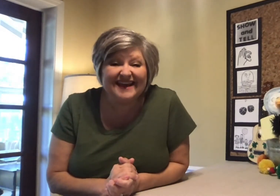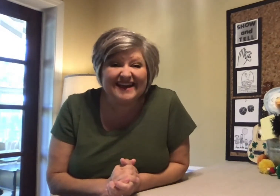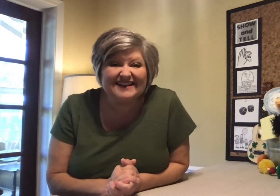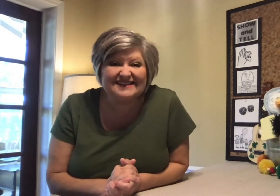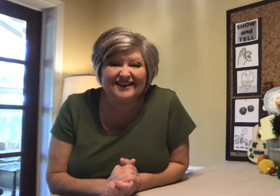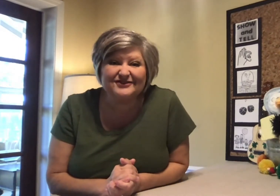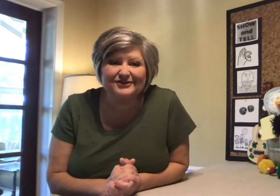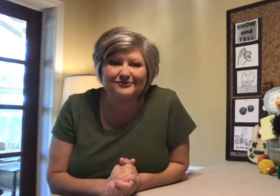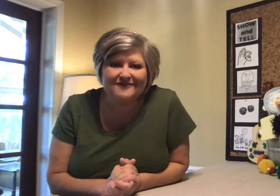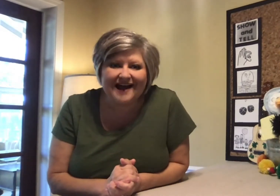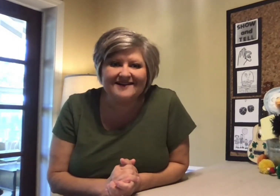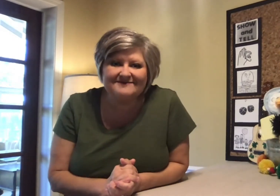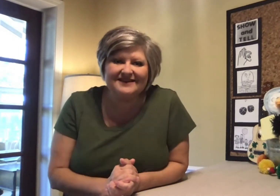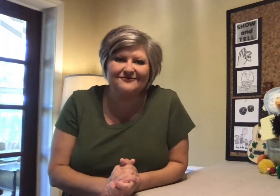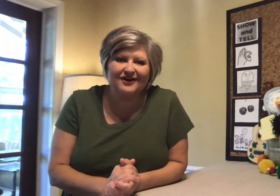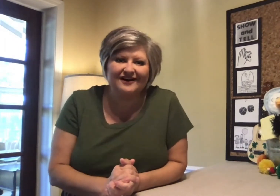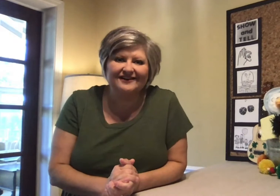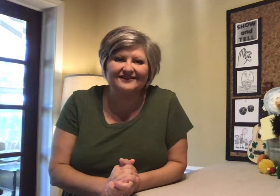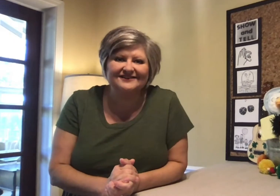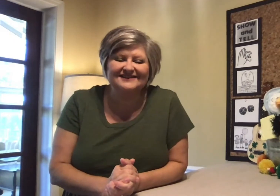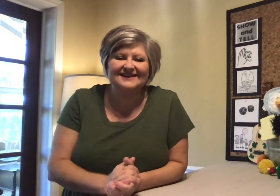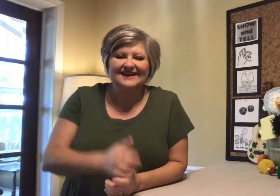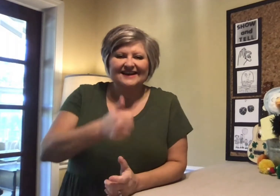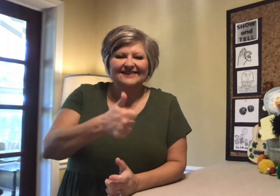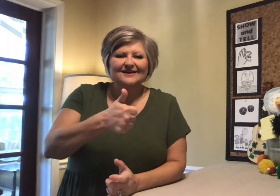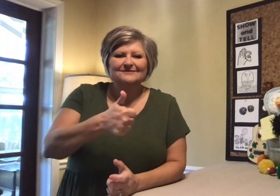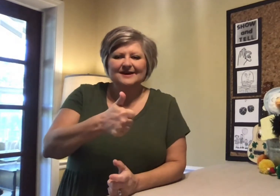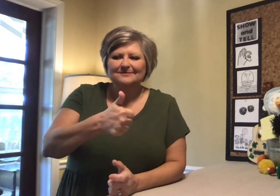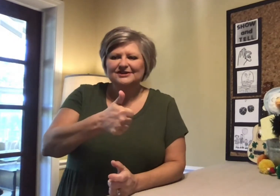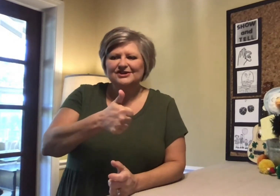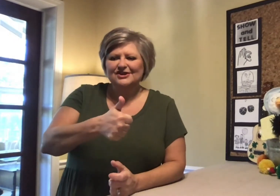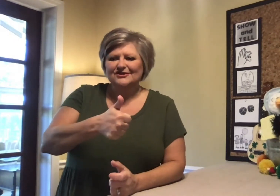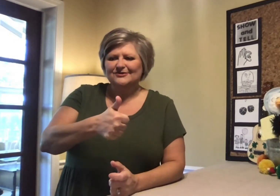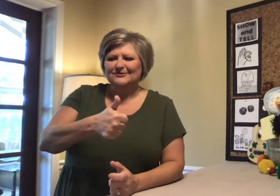Yes, those are rhyming words. Thumbs up to you.